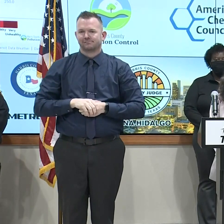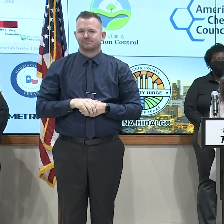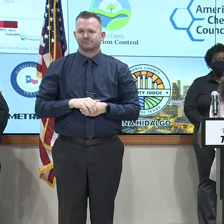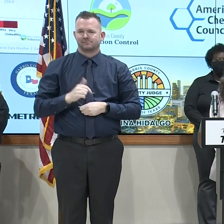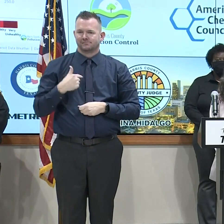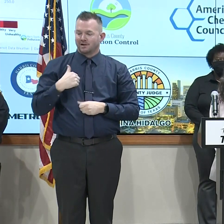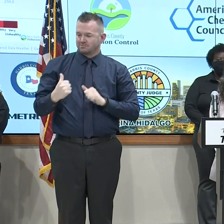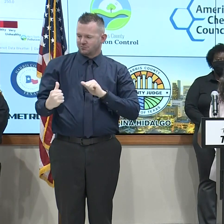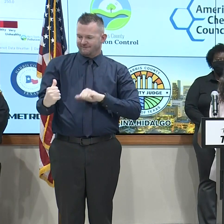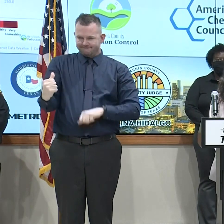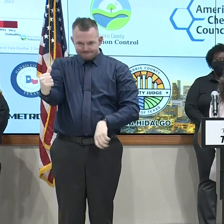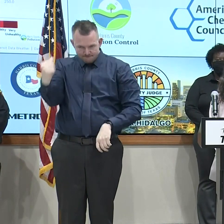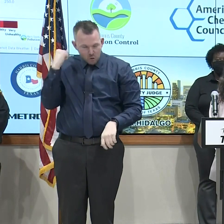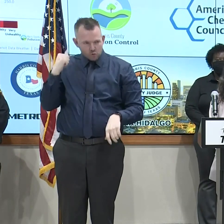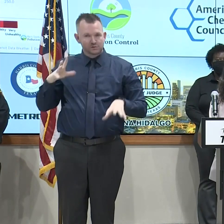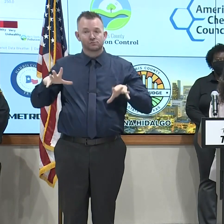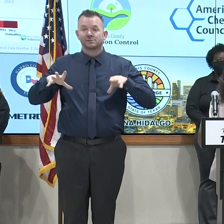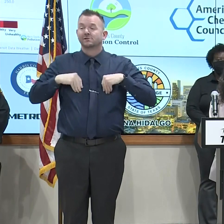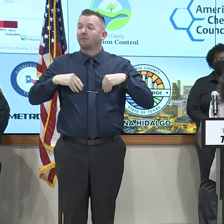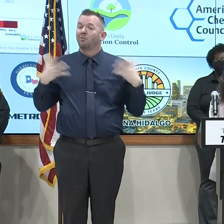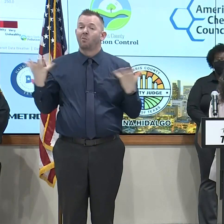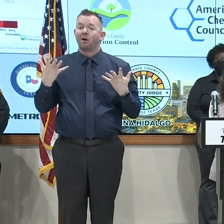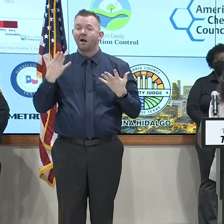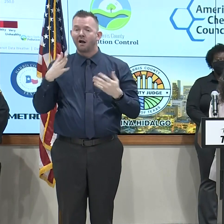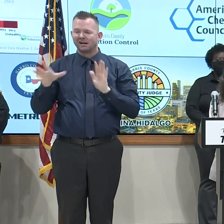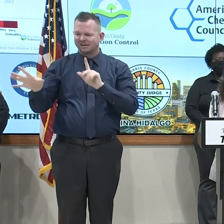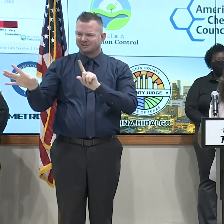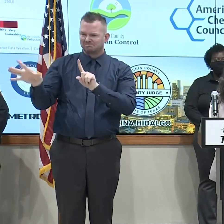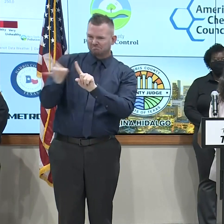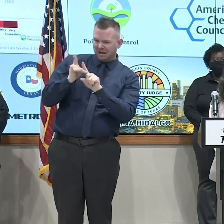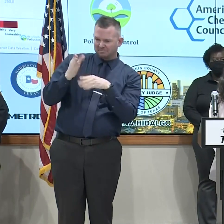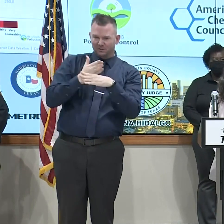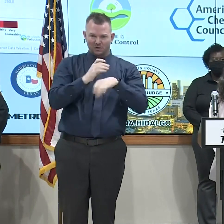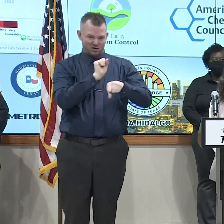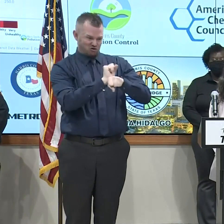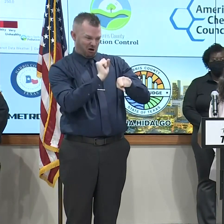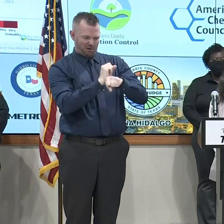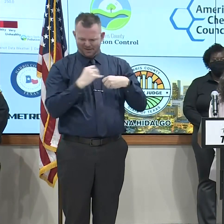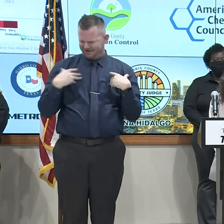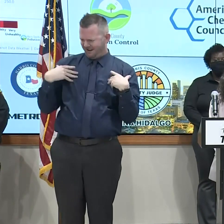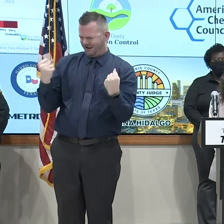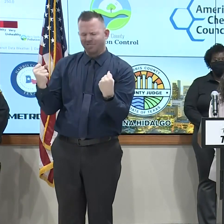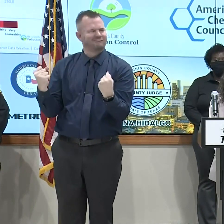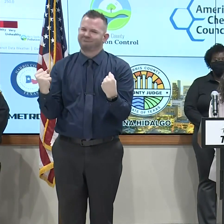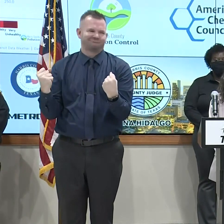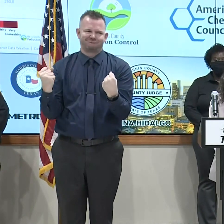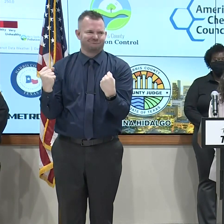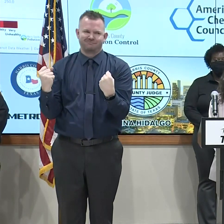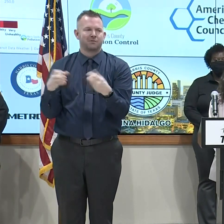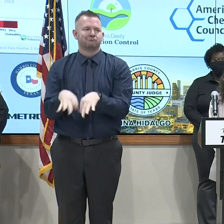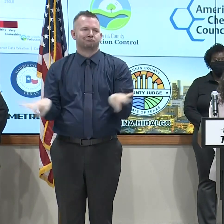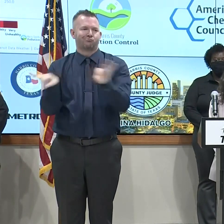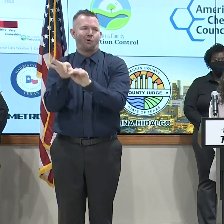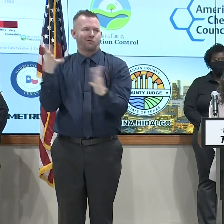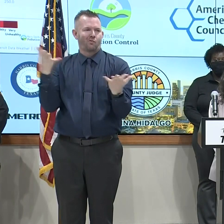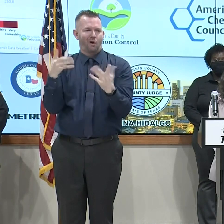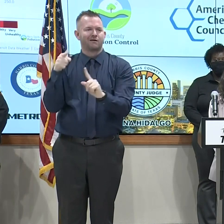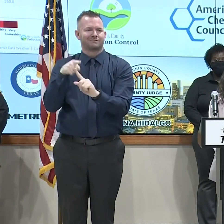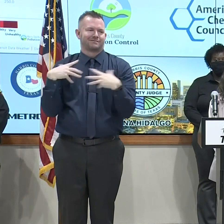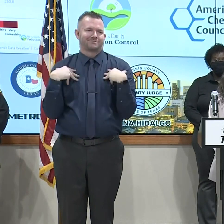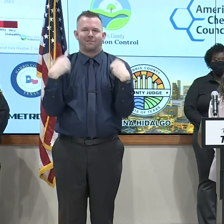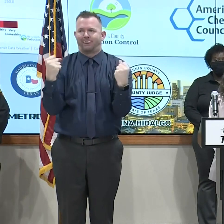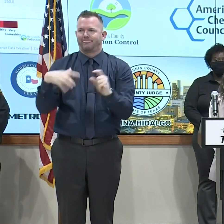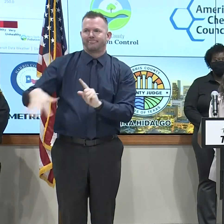have to choose between jobs and health. We don't have to. We can coexist, but it